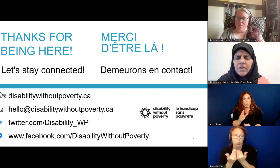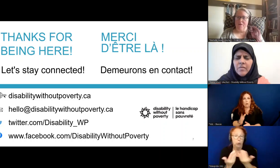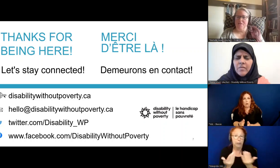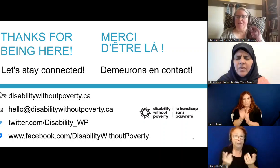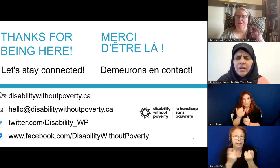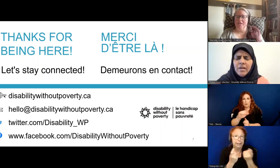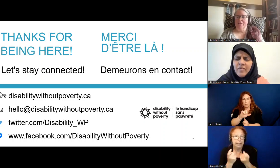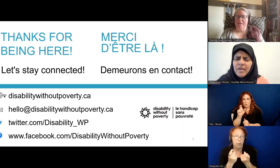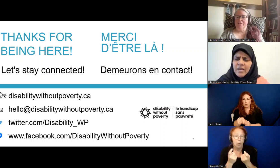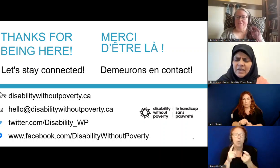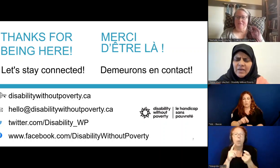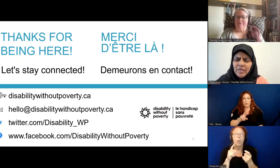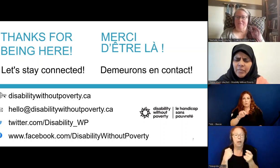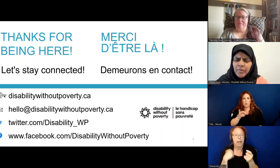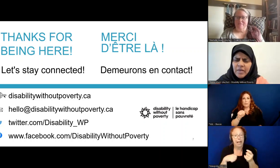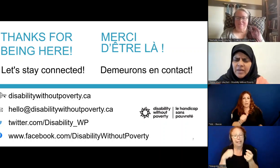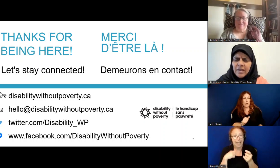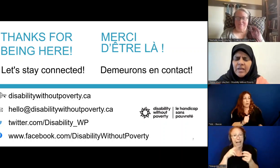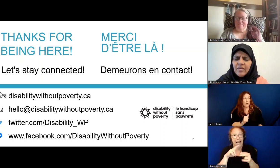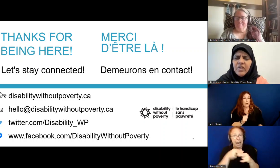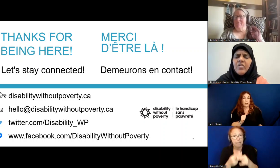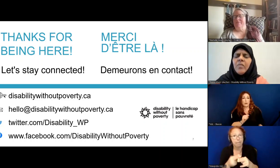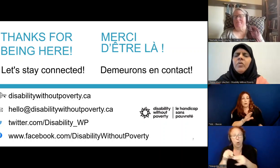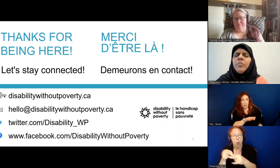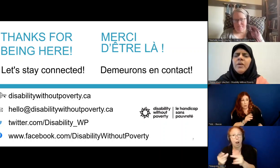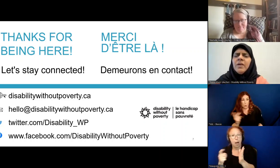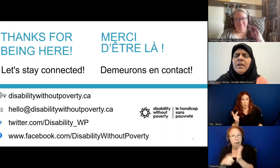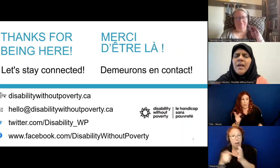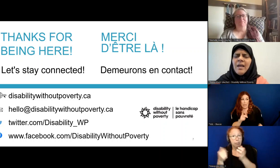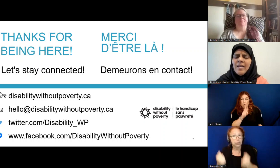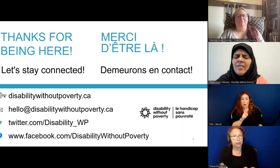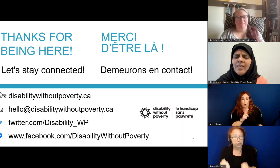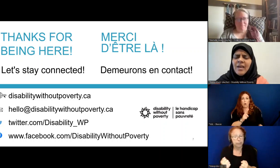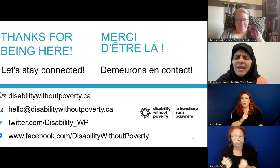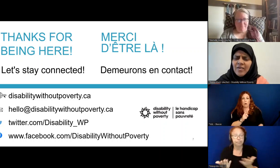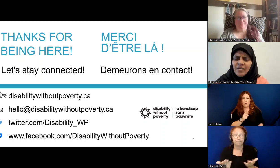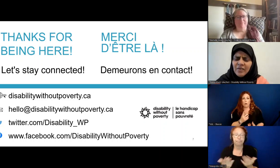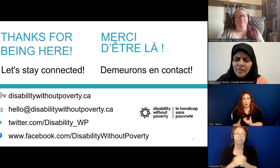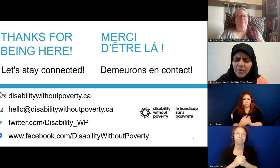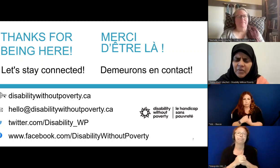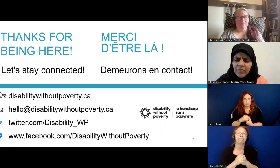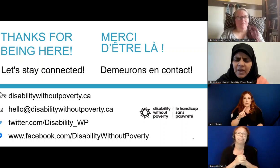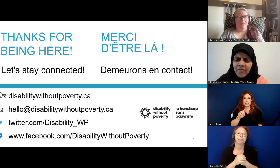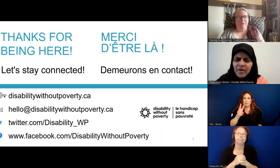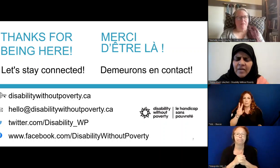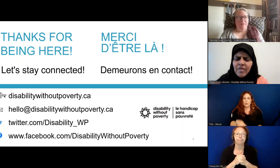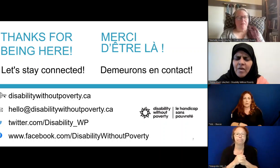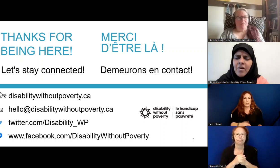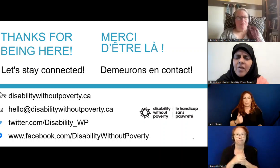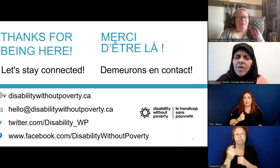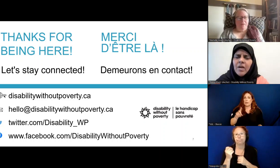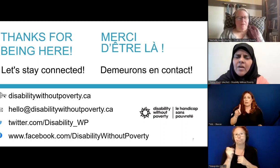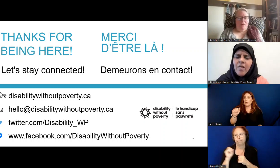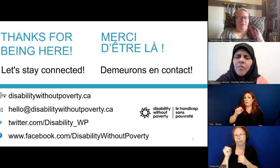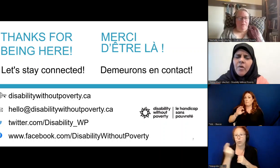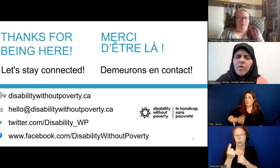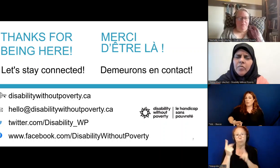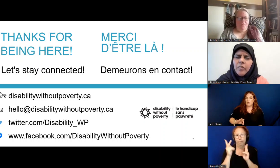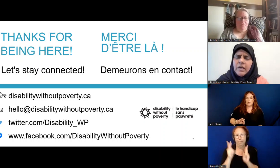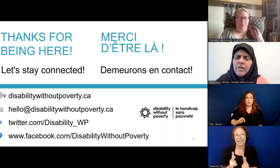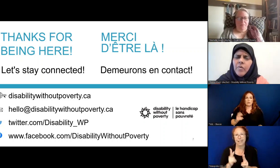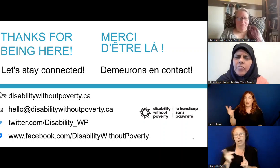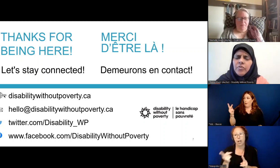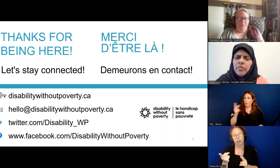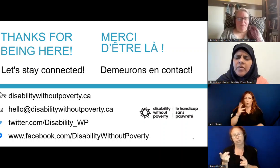thank you, We are everybody. living, eating, breathing DWP and the Canada Disability Benefit in our